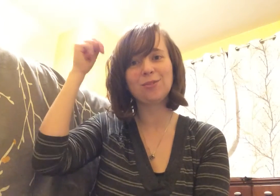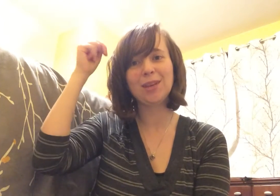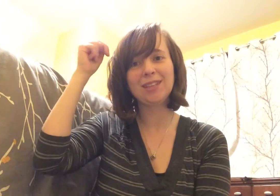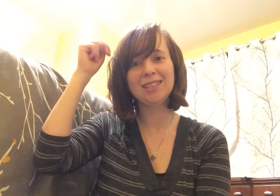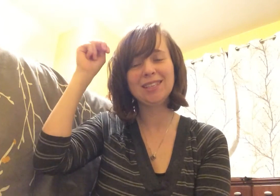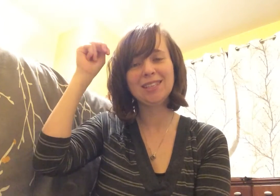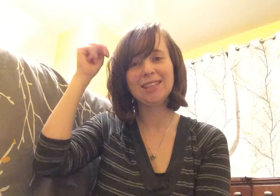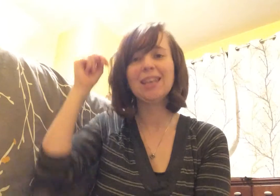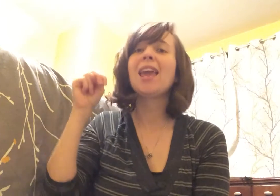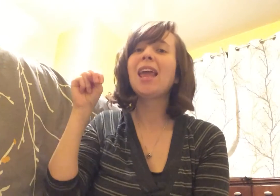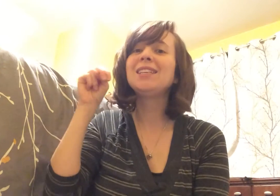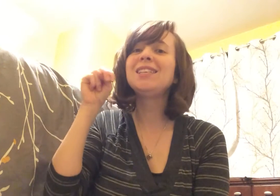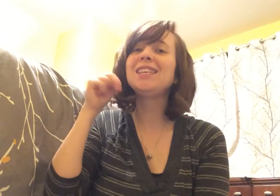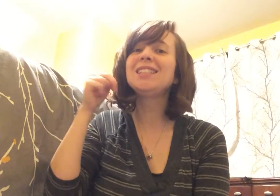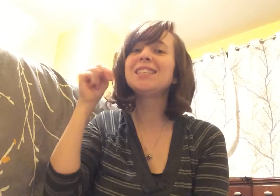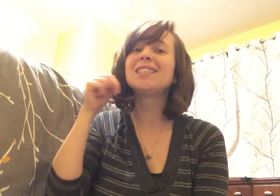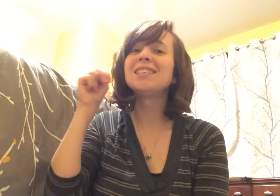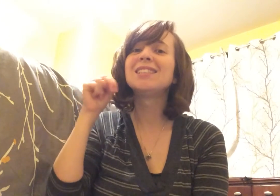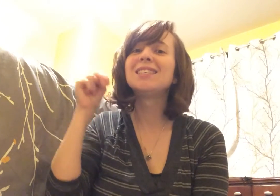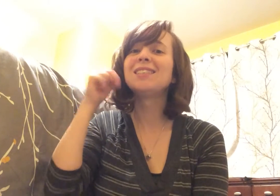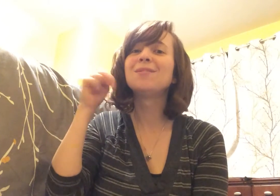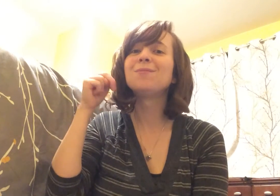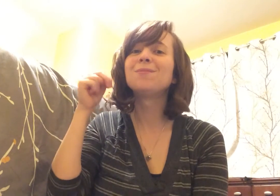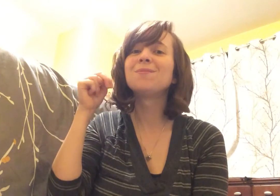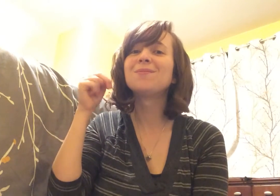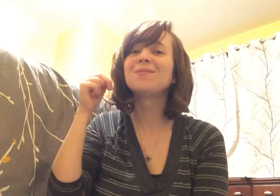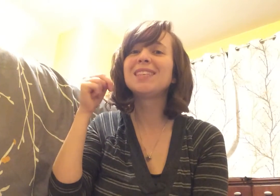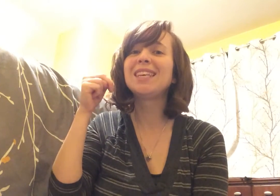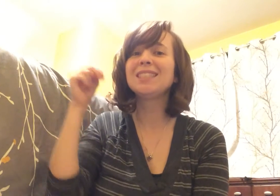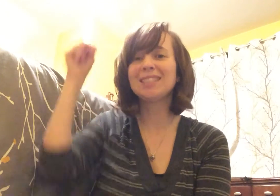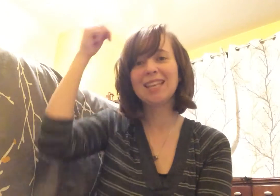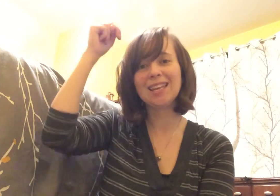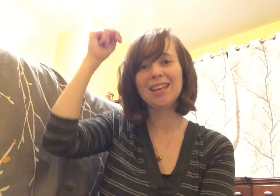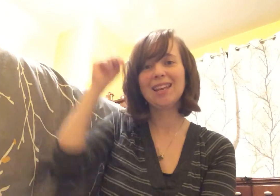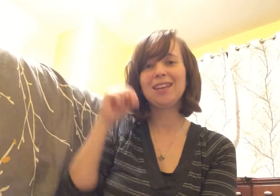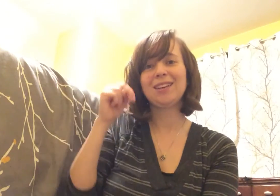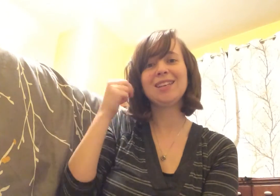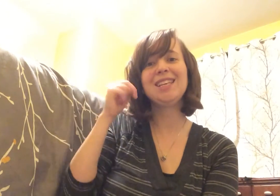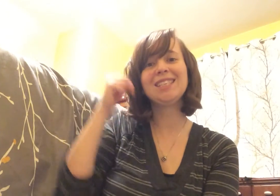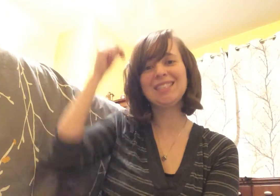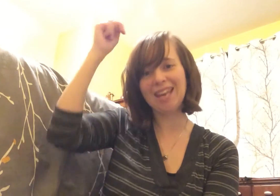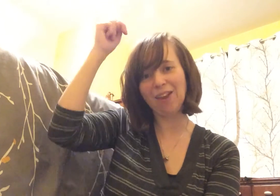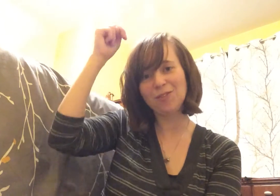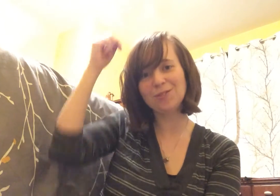wiggle it. And niece. Nieces and nephews.